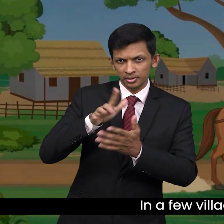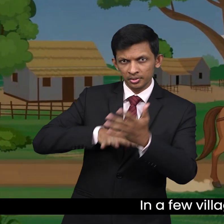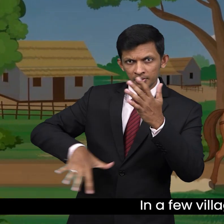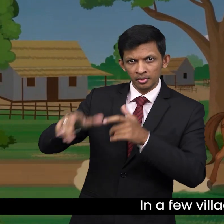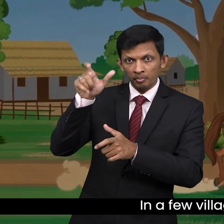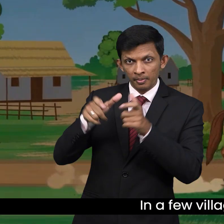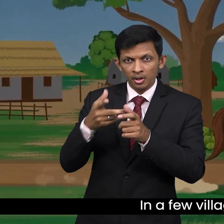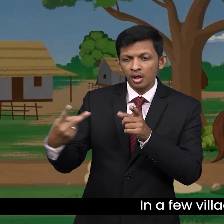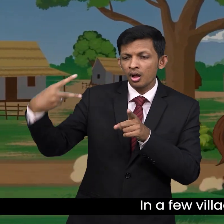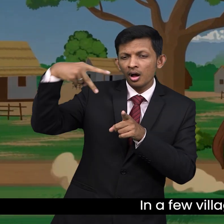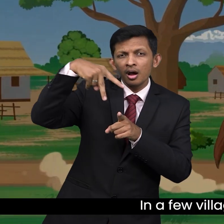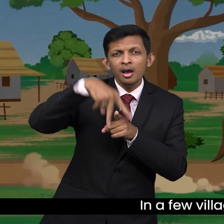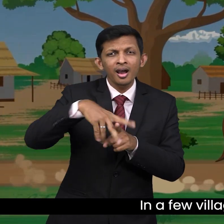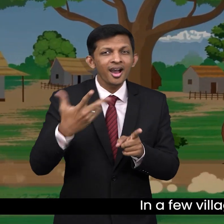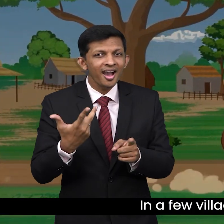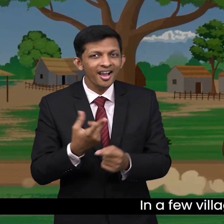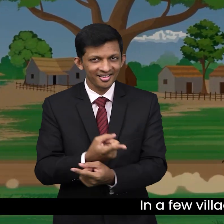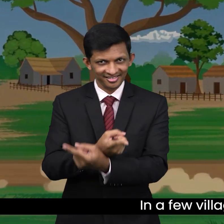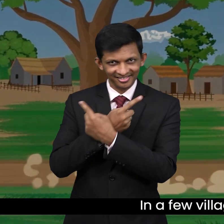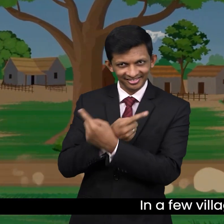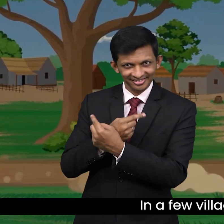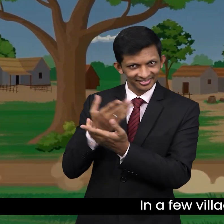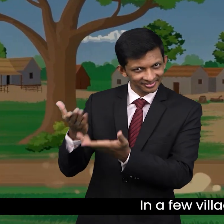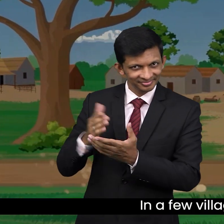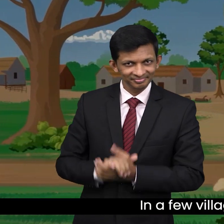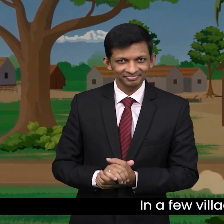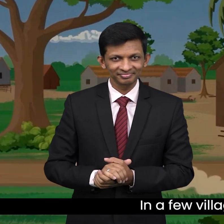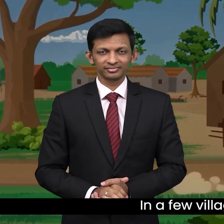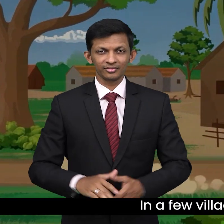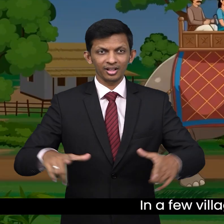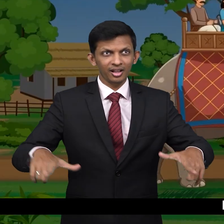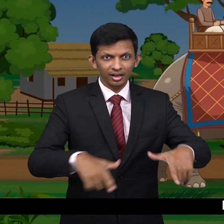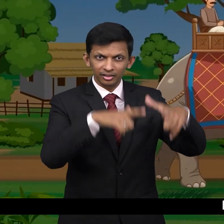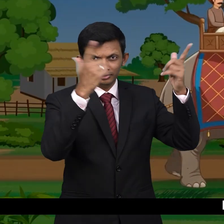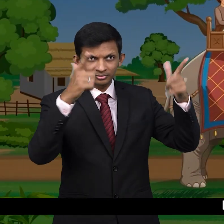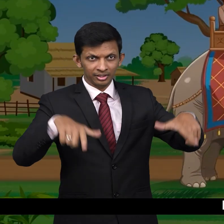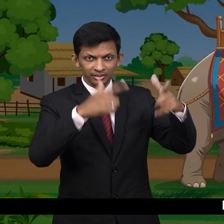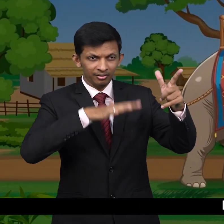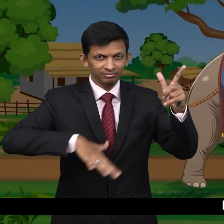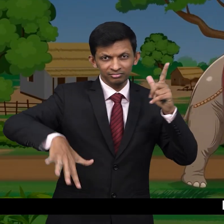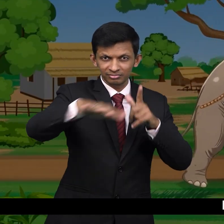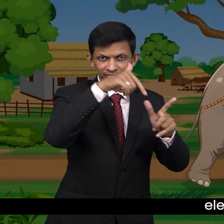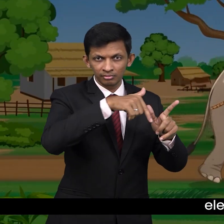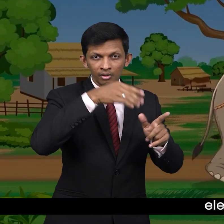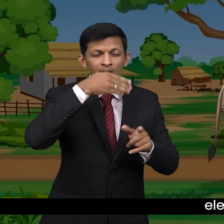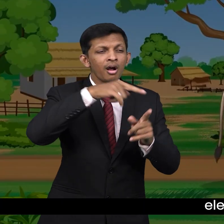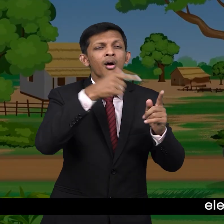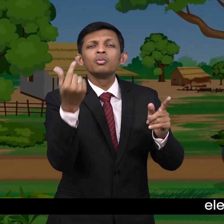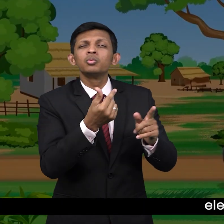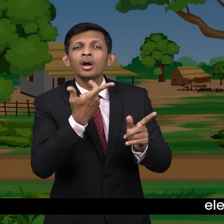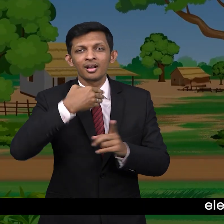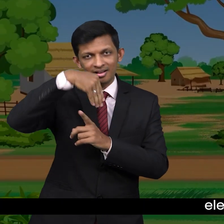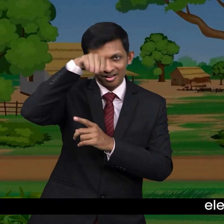In a few villages, people ride on horses. In forest areas, elephants